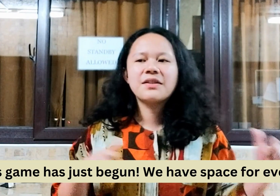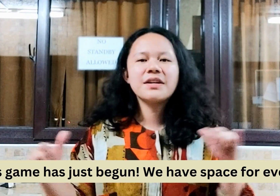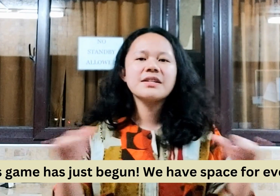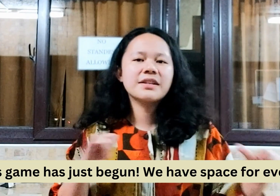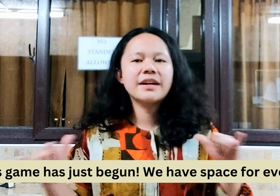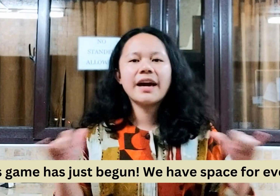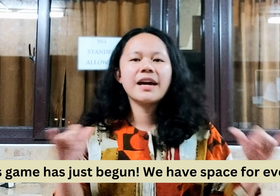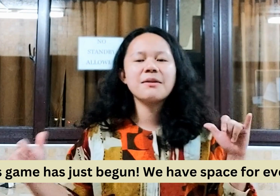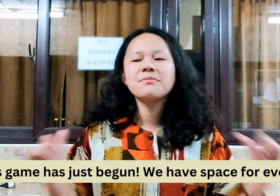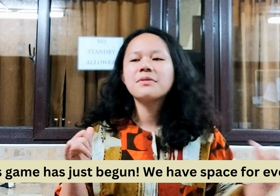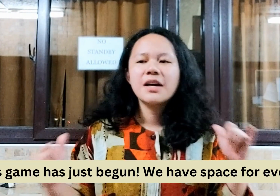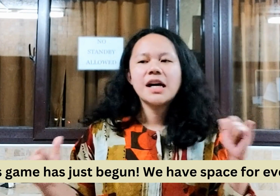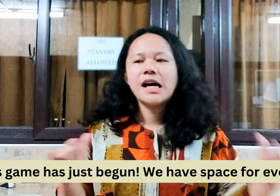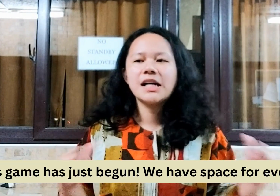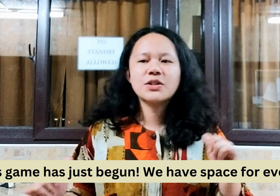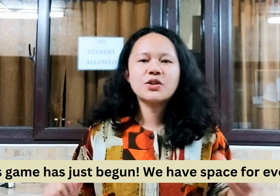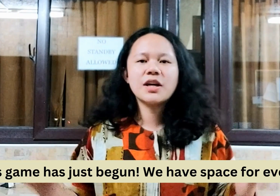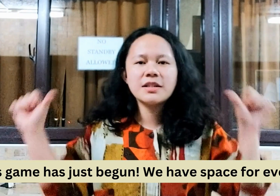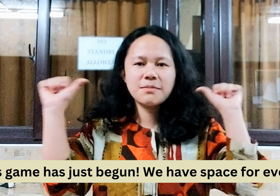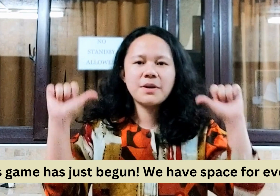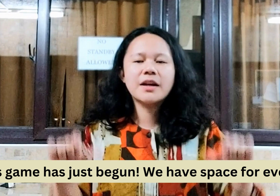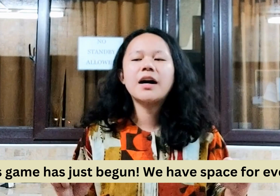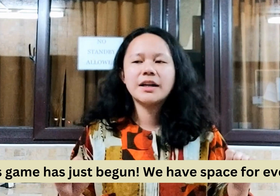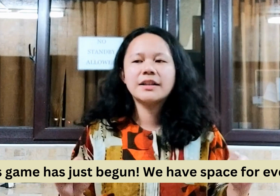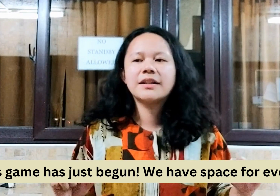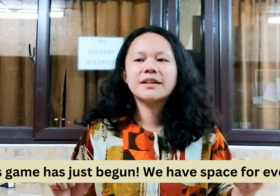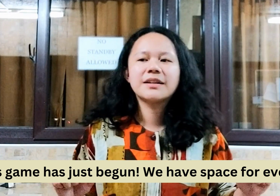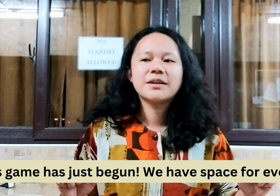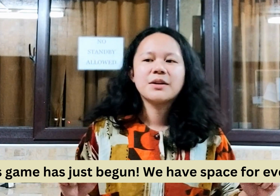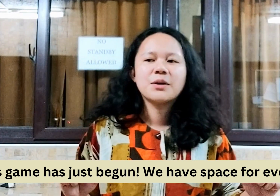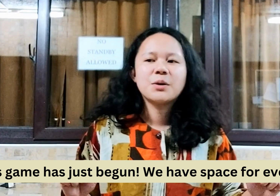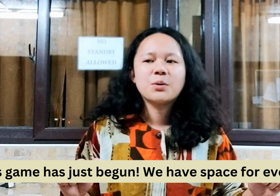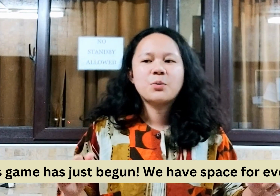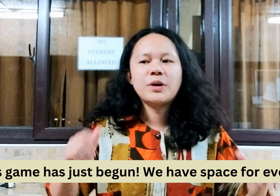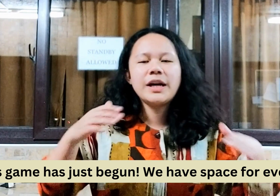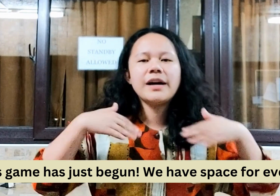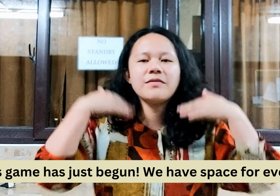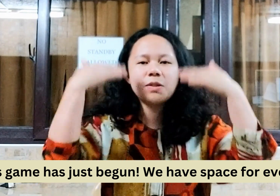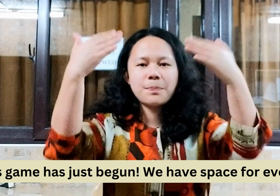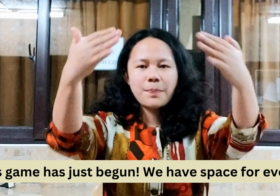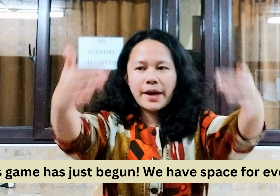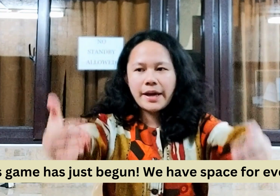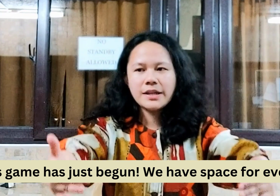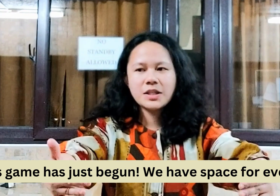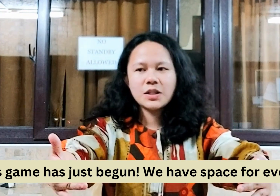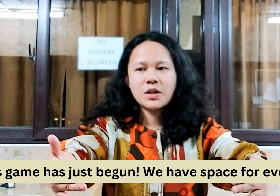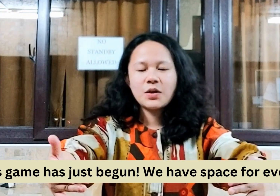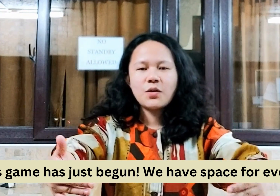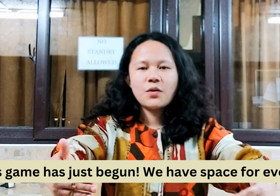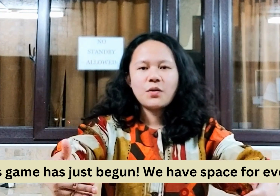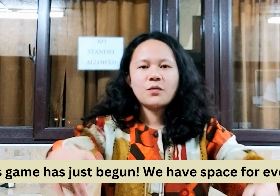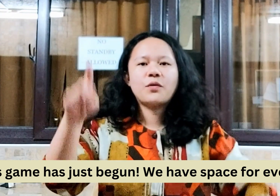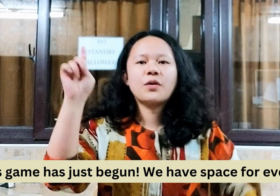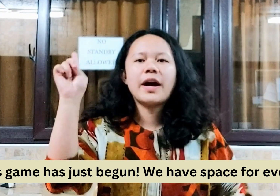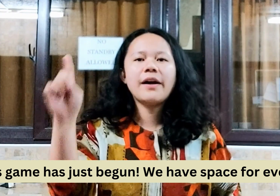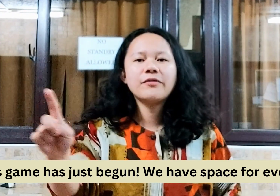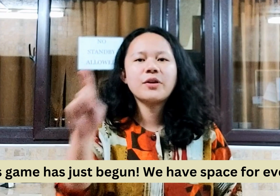This game has just begun. We have space for